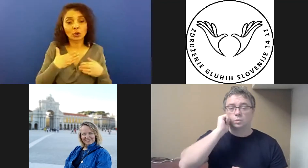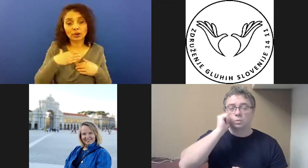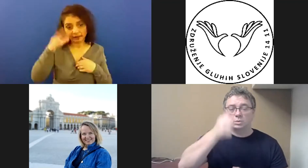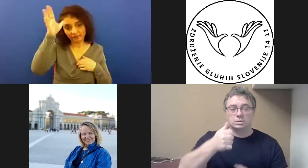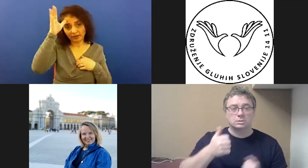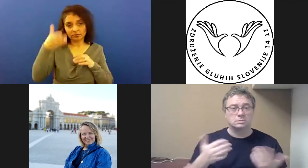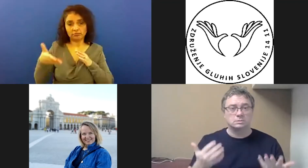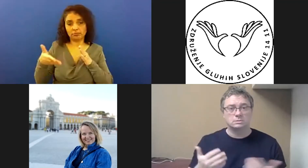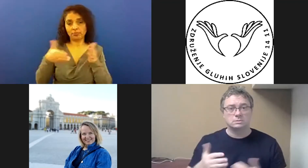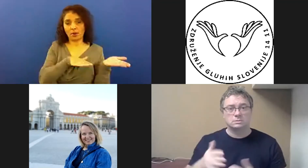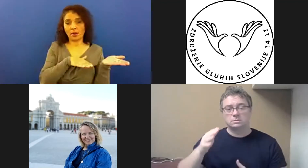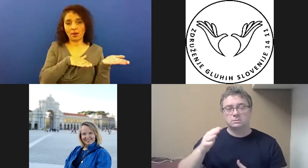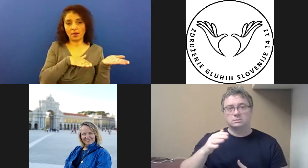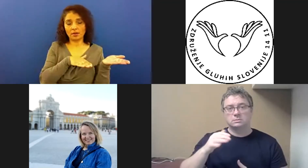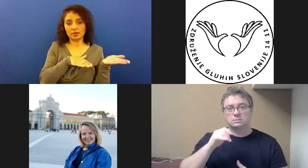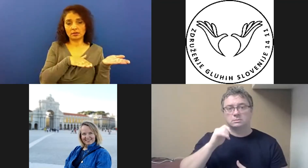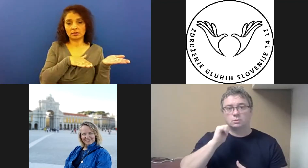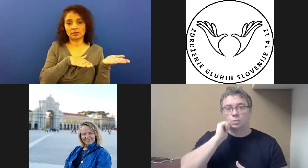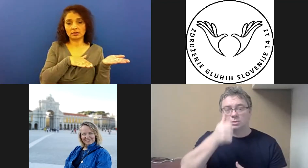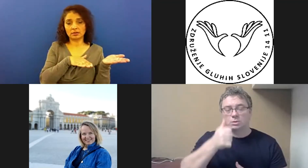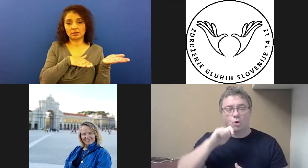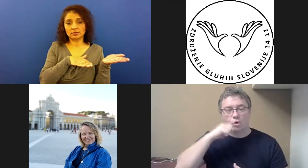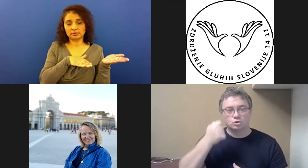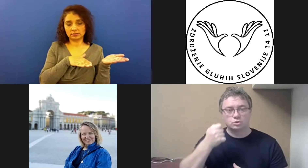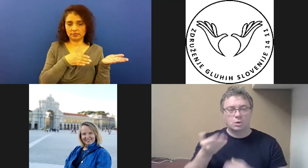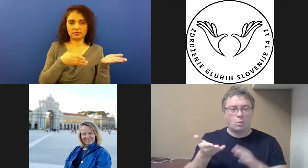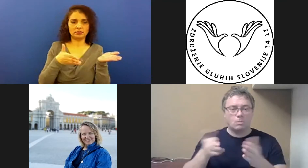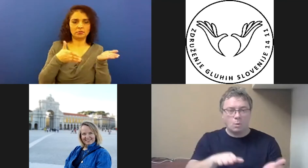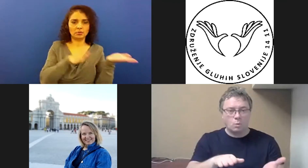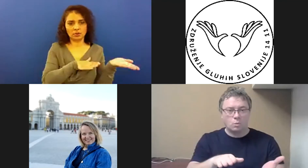The next day, my father died.